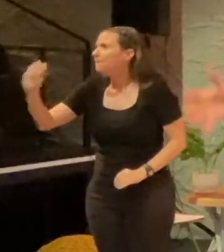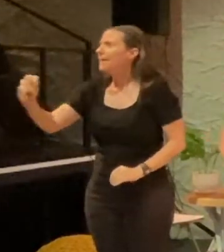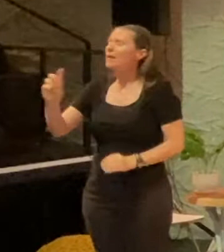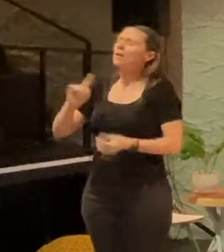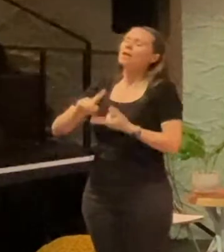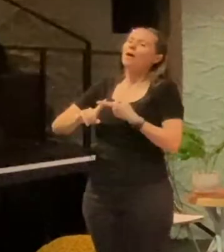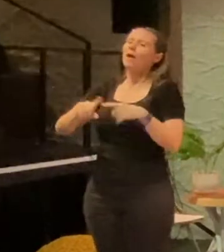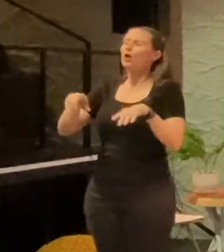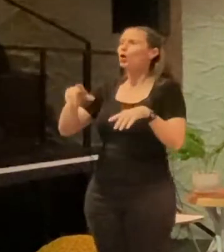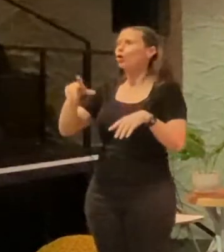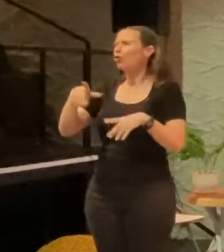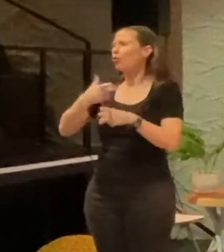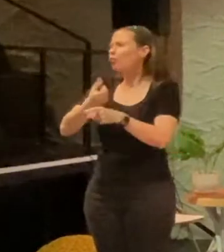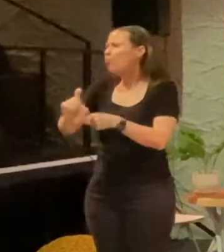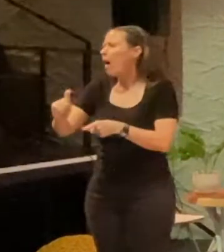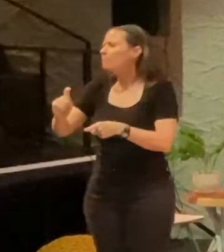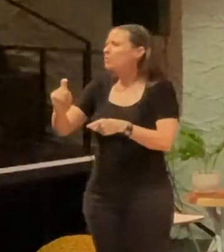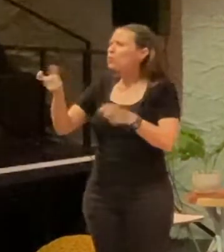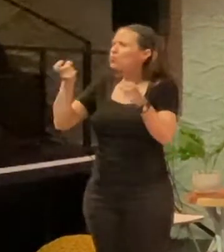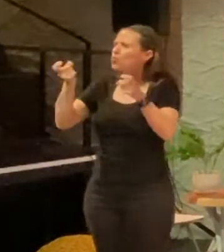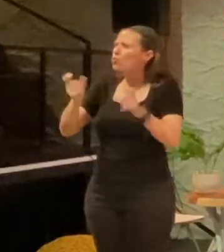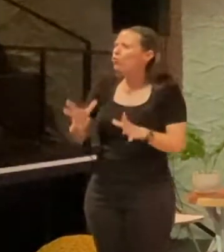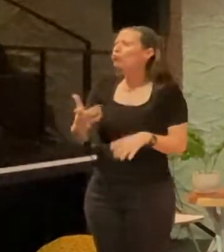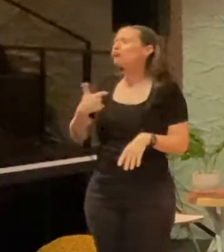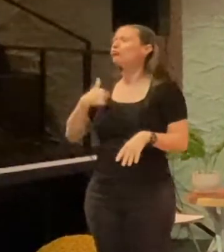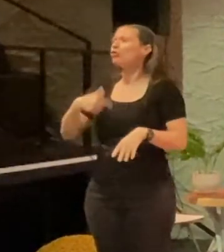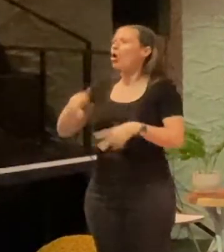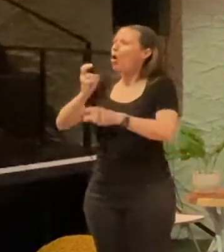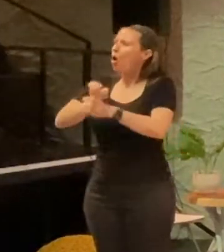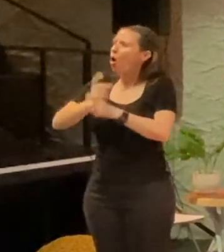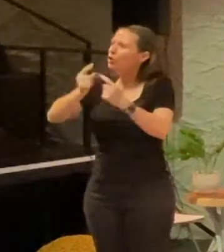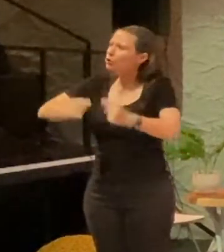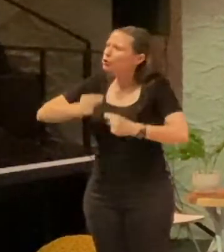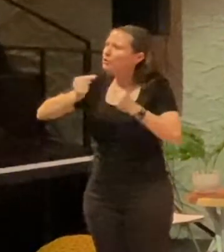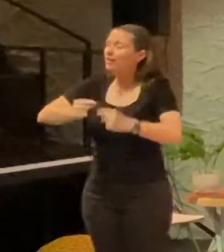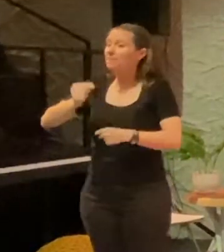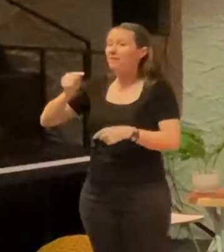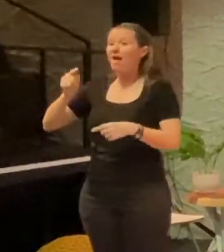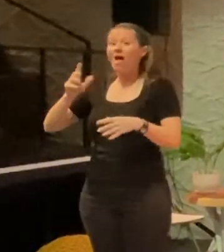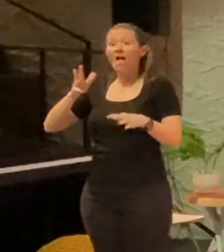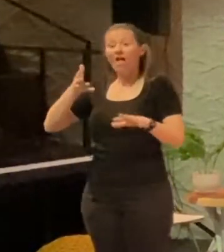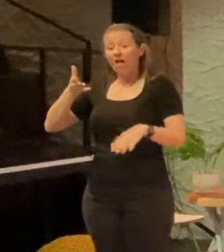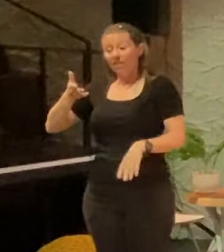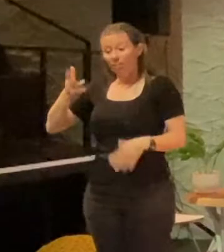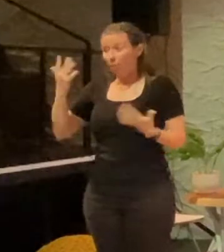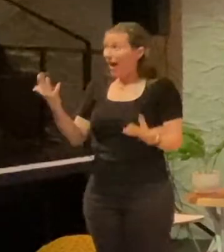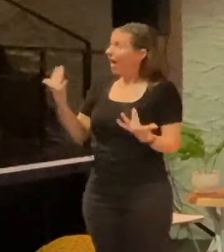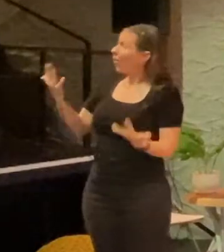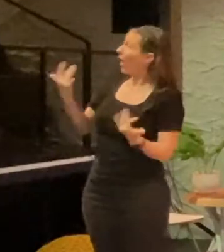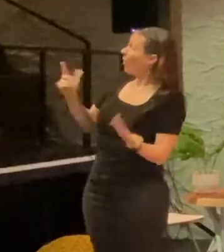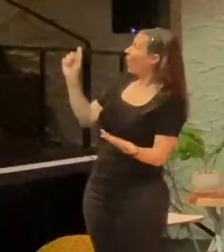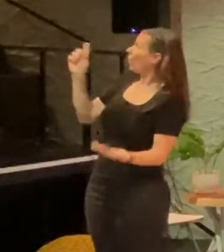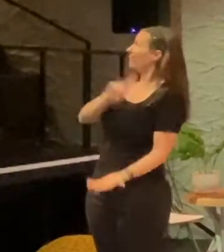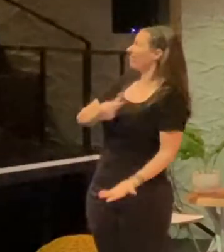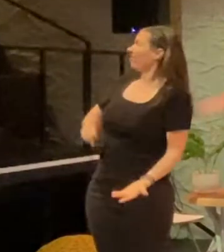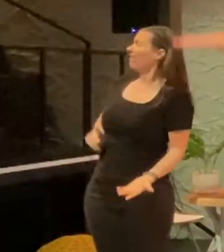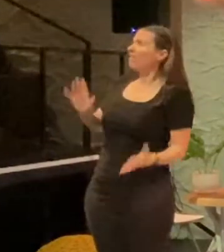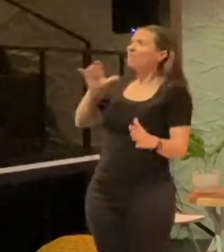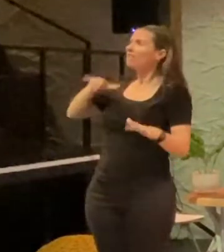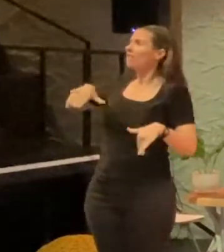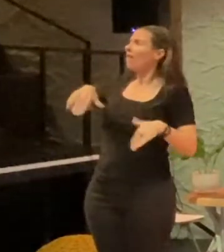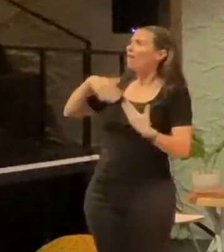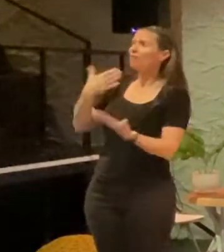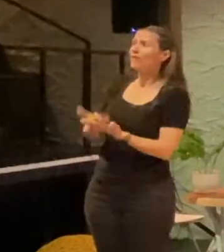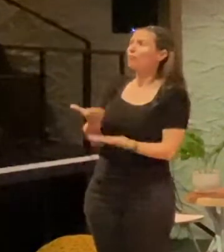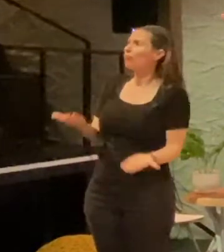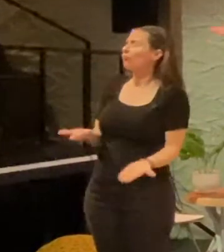corrupt rulers and kings and hardships, that after all of that, this king is still not here. And